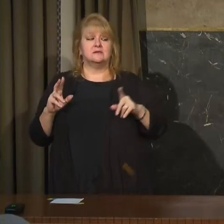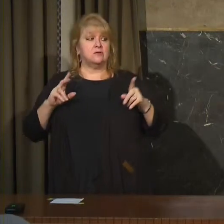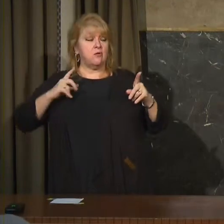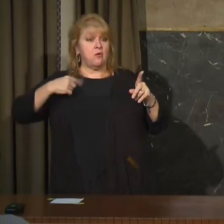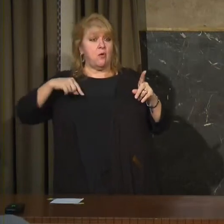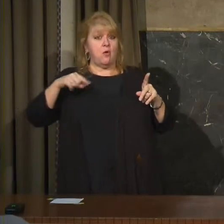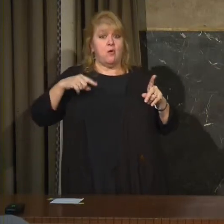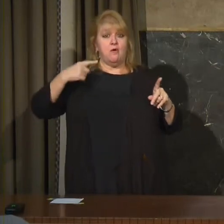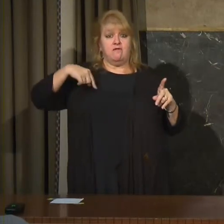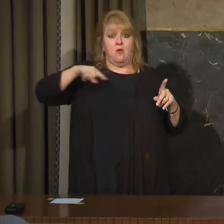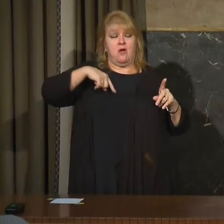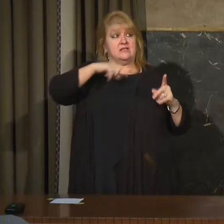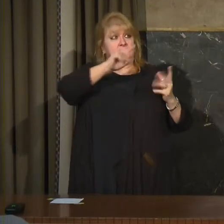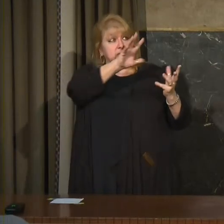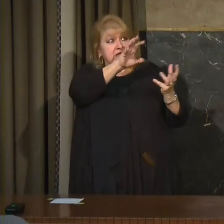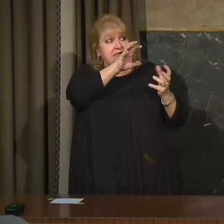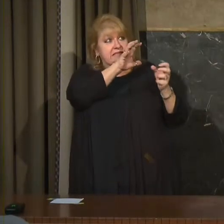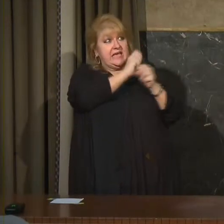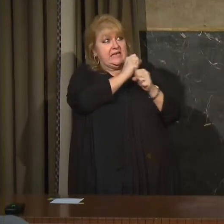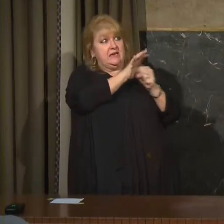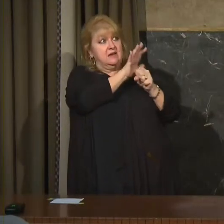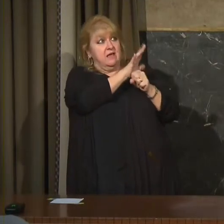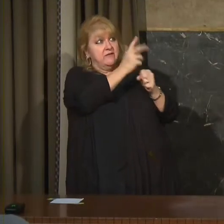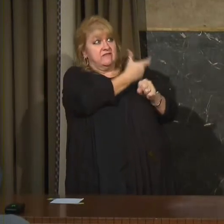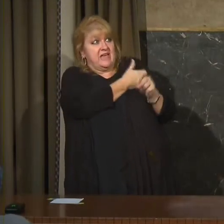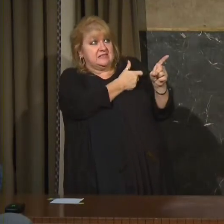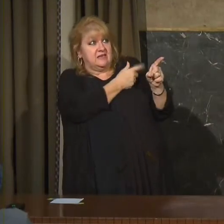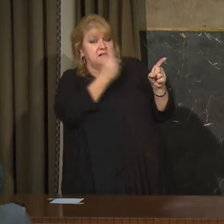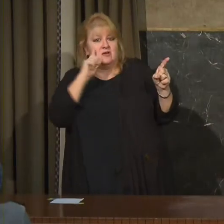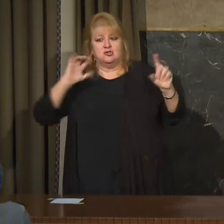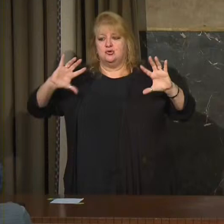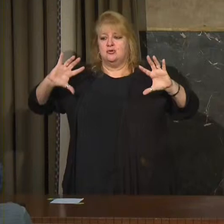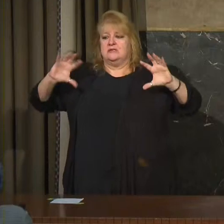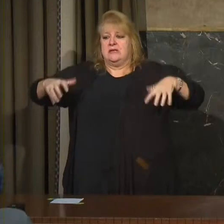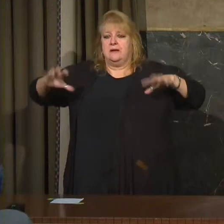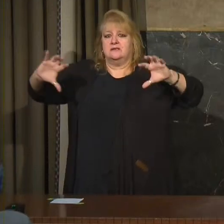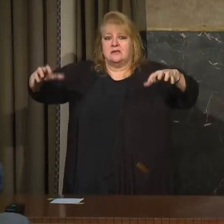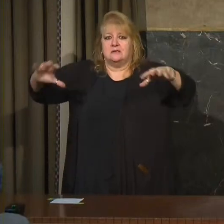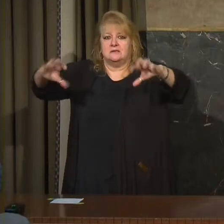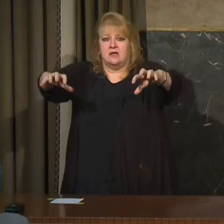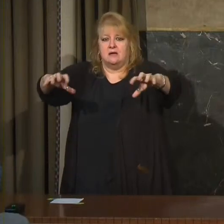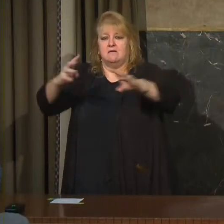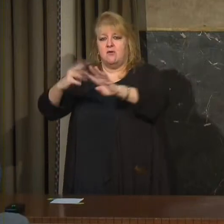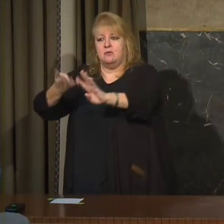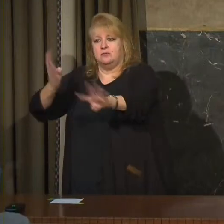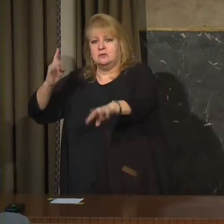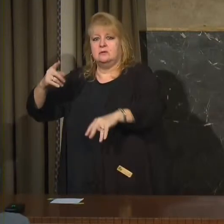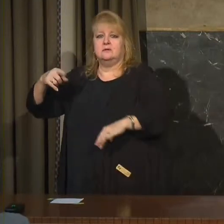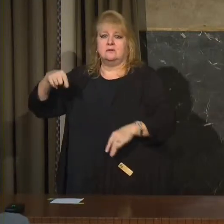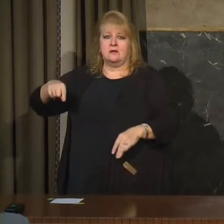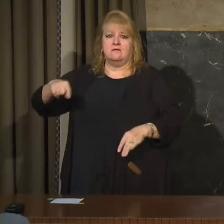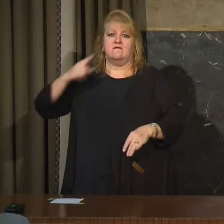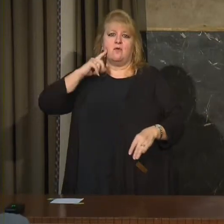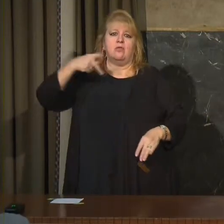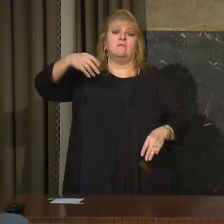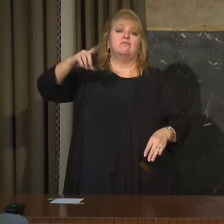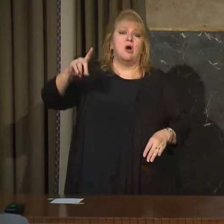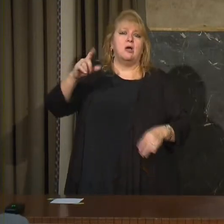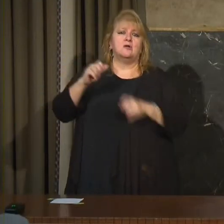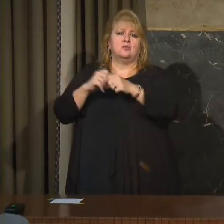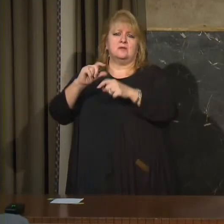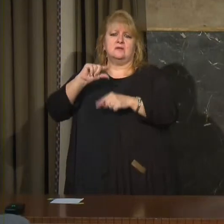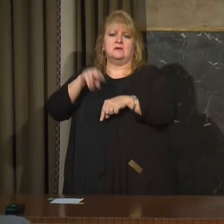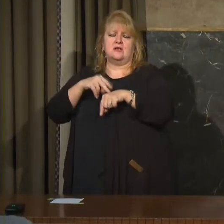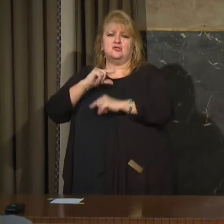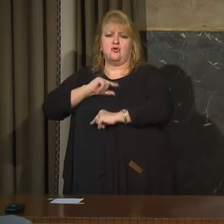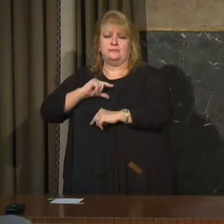events practical, they'll happen. Is there any plan to have a sort of centralized clearinghouse for where to access a vaccine so